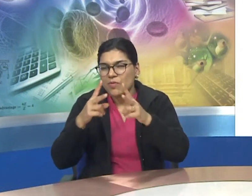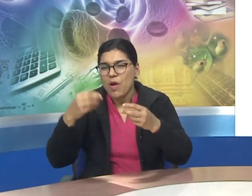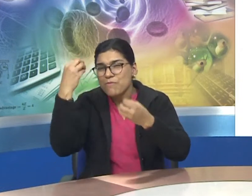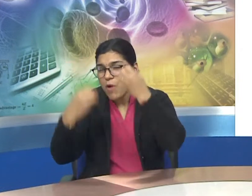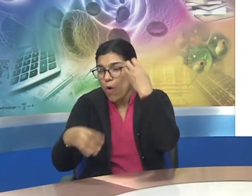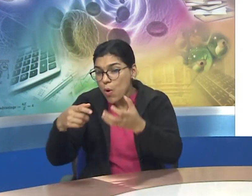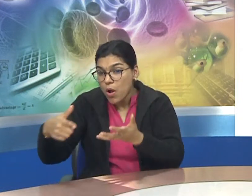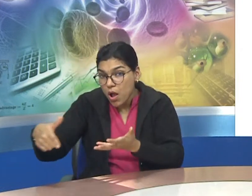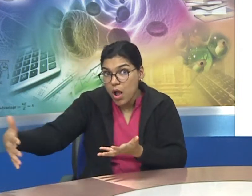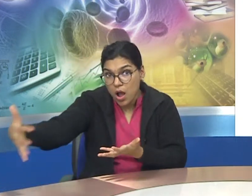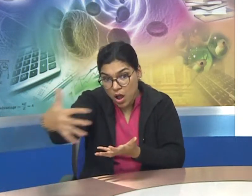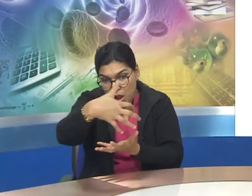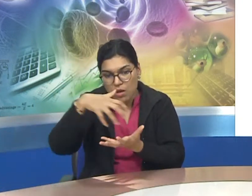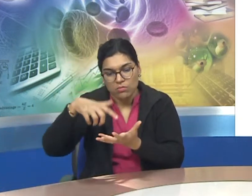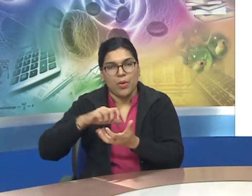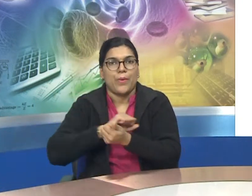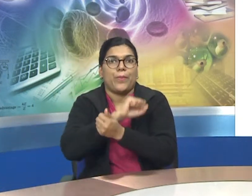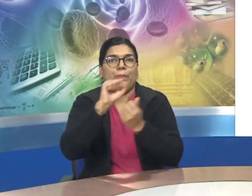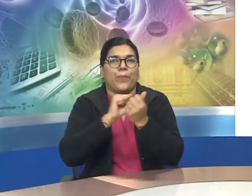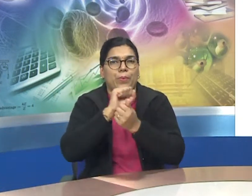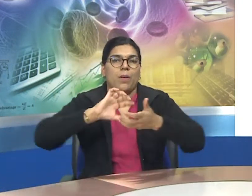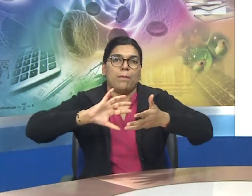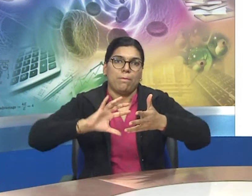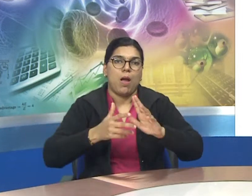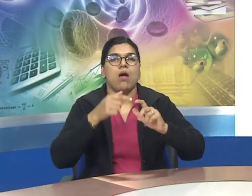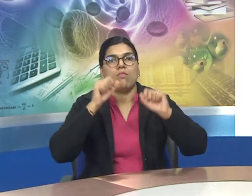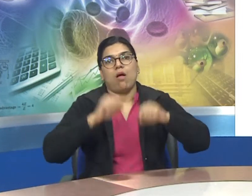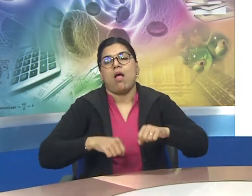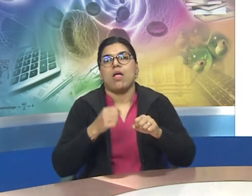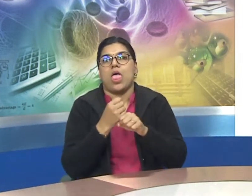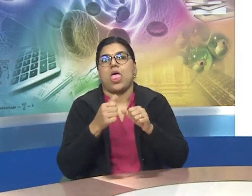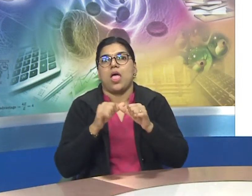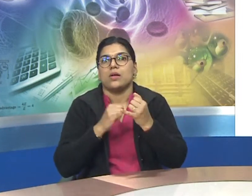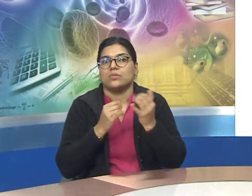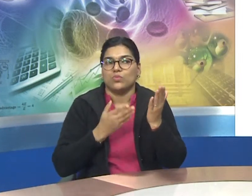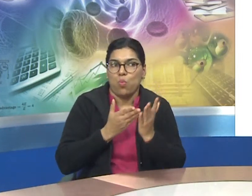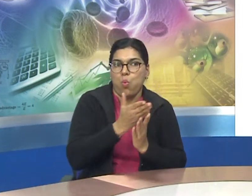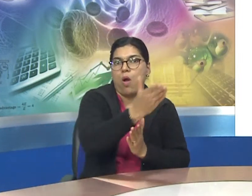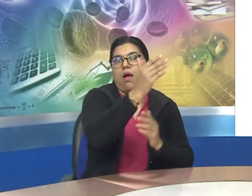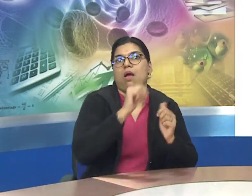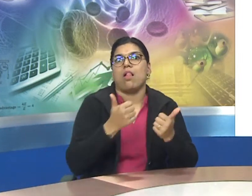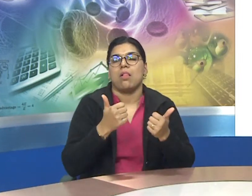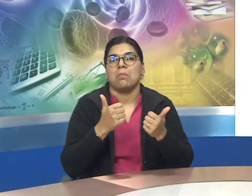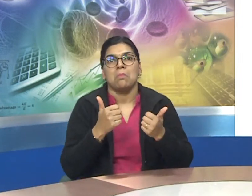is something which is good for our environment.